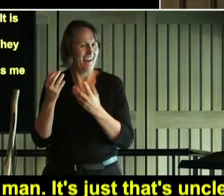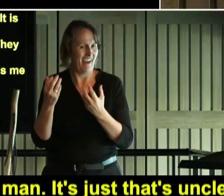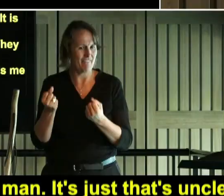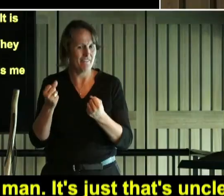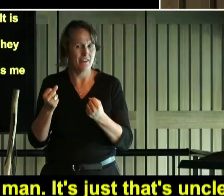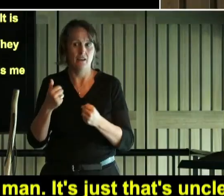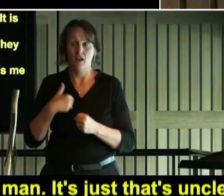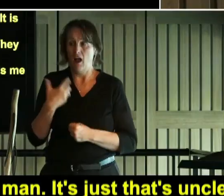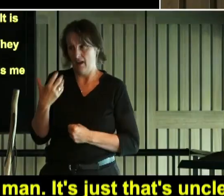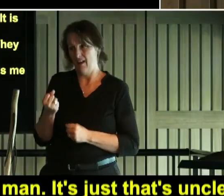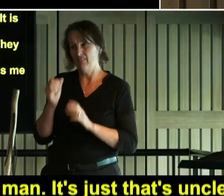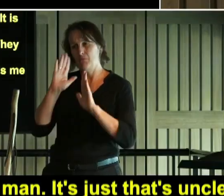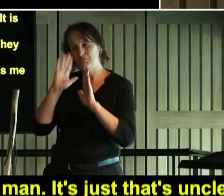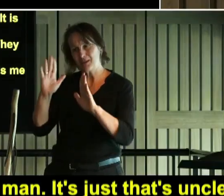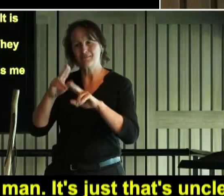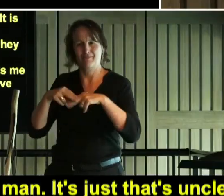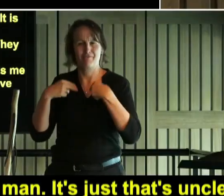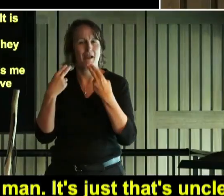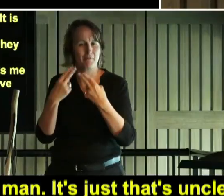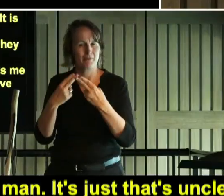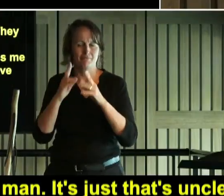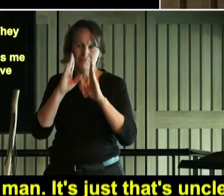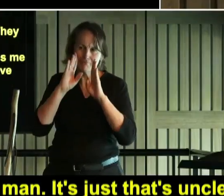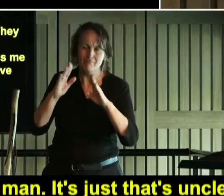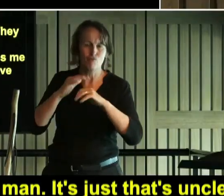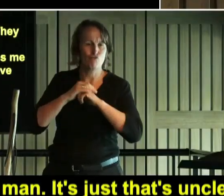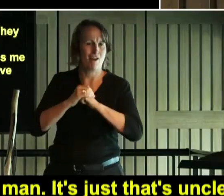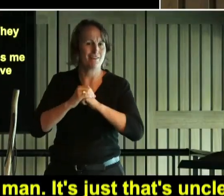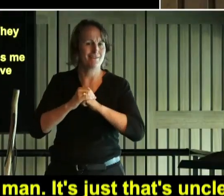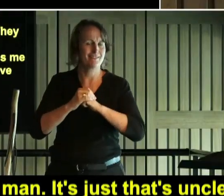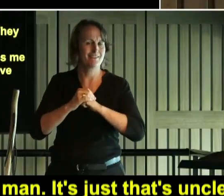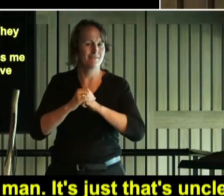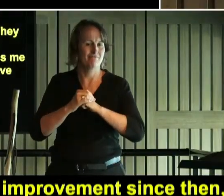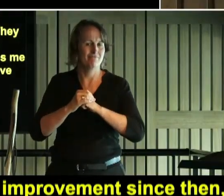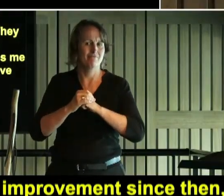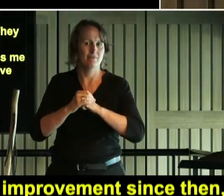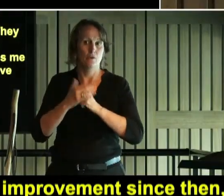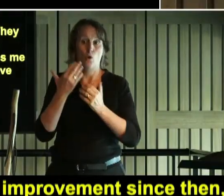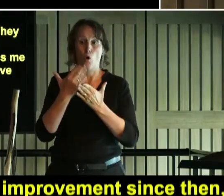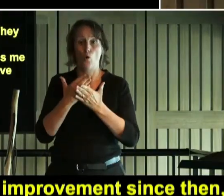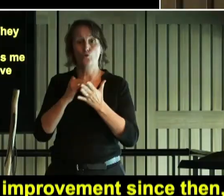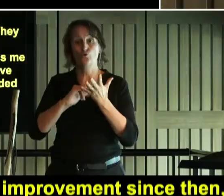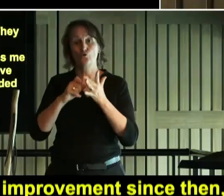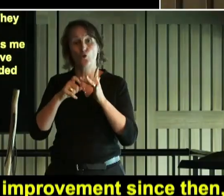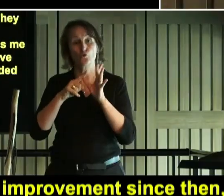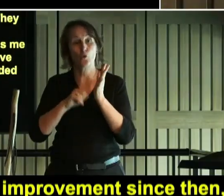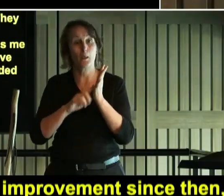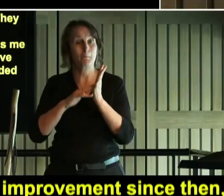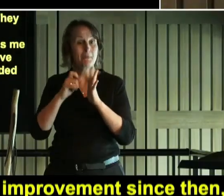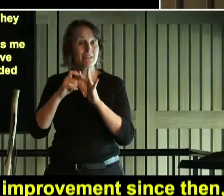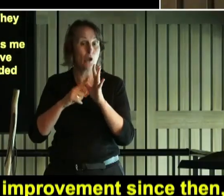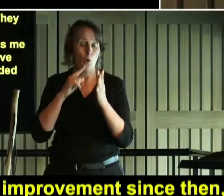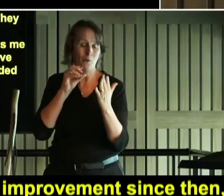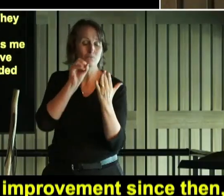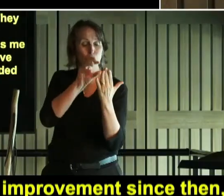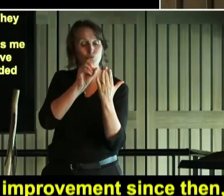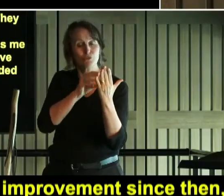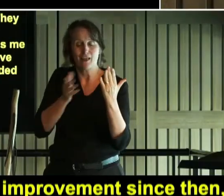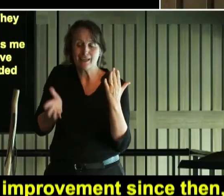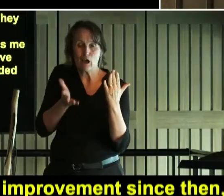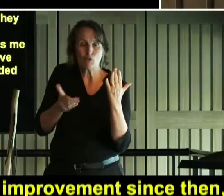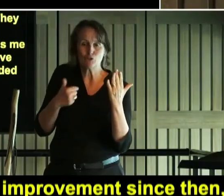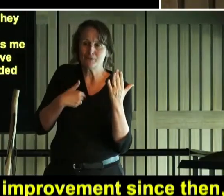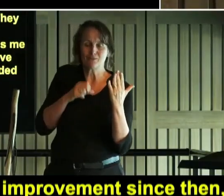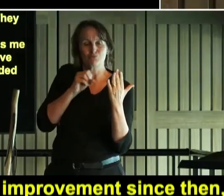have amazing family and friends around me, extended family, that on social media give me little words of encouragement that keep me